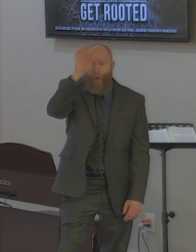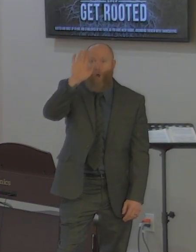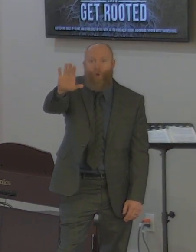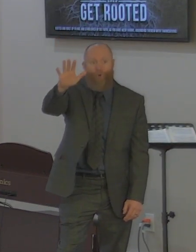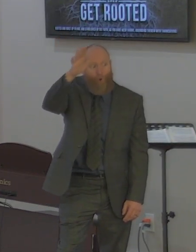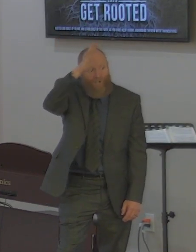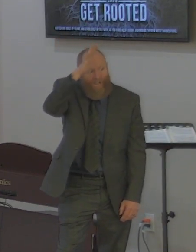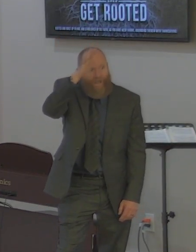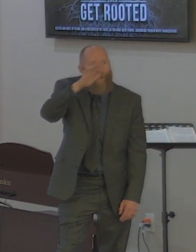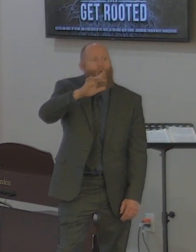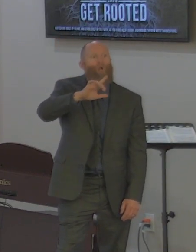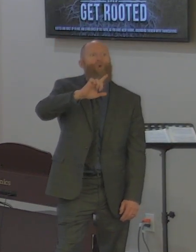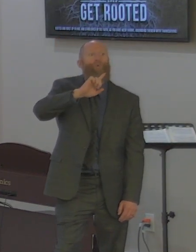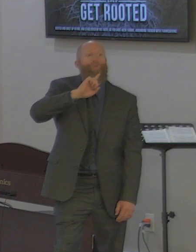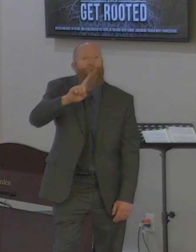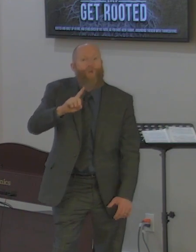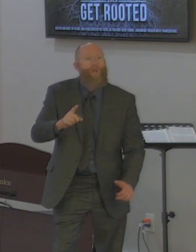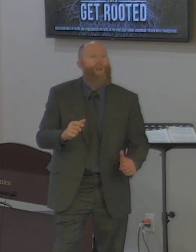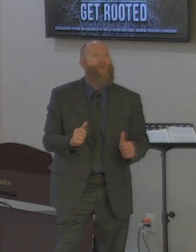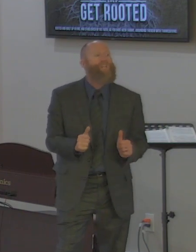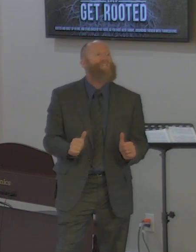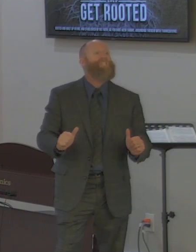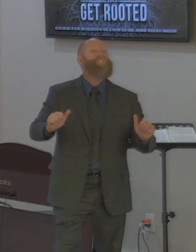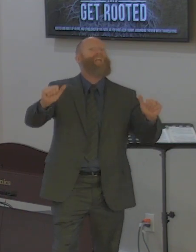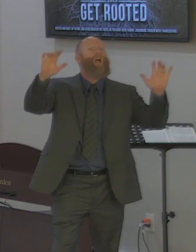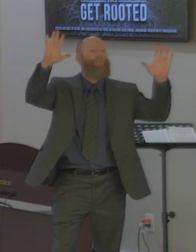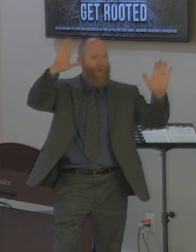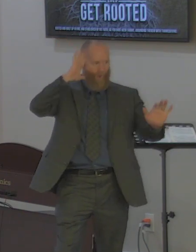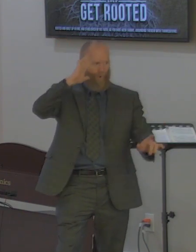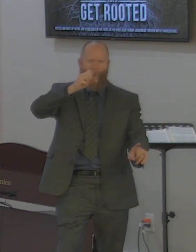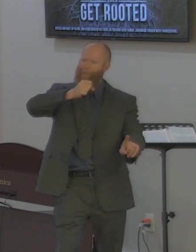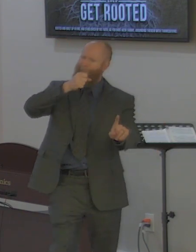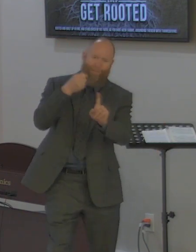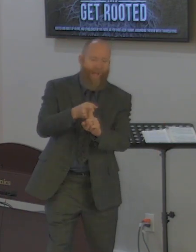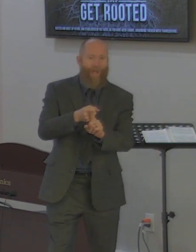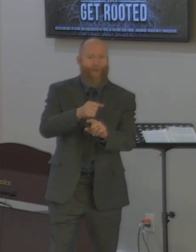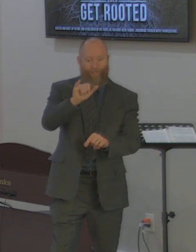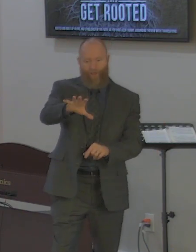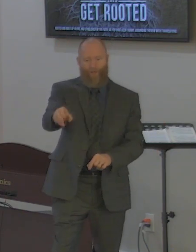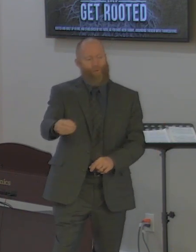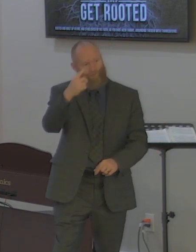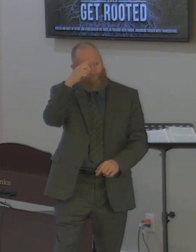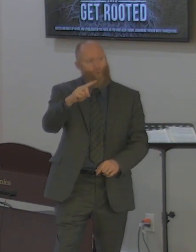dad just made, how much that's going to impact Cameroon for Christ.